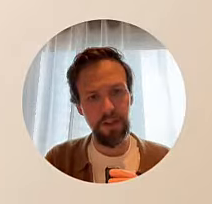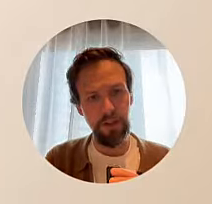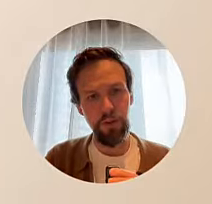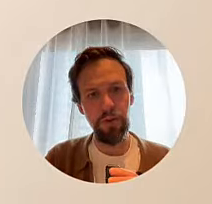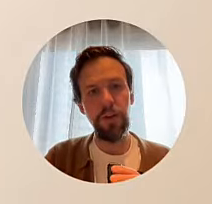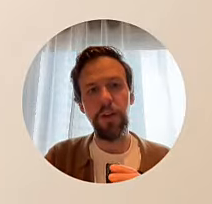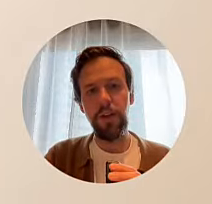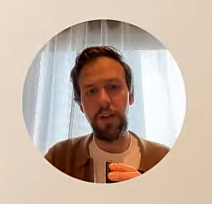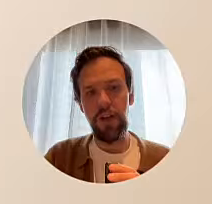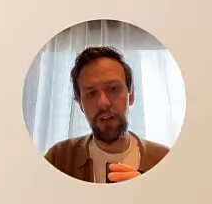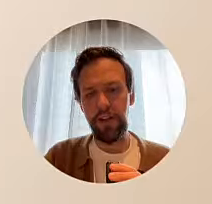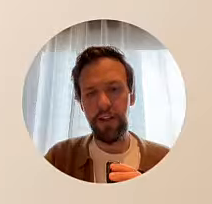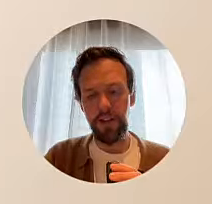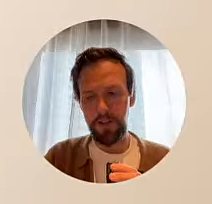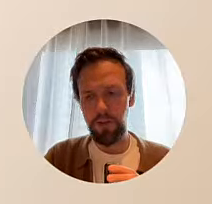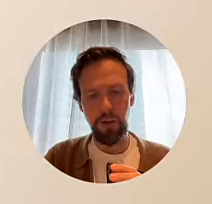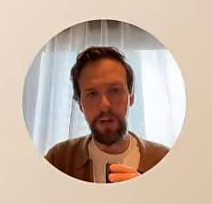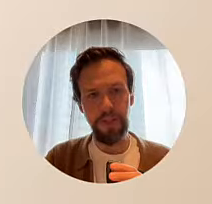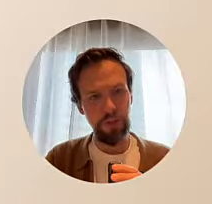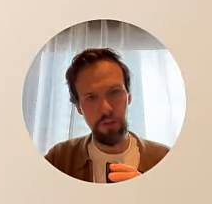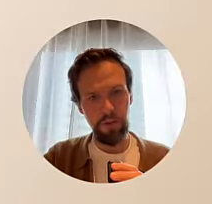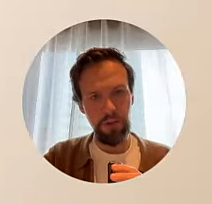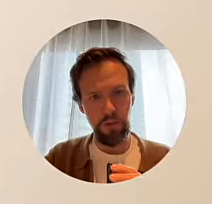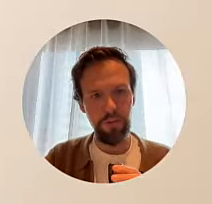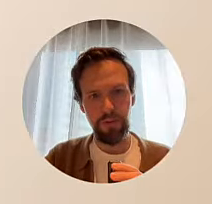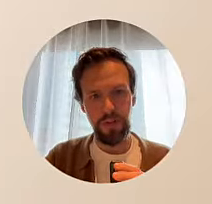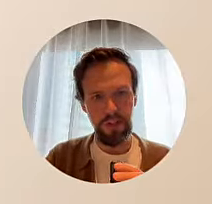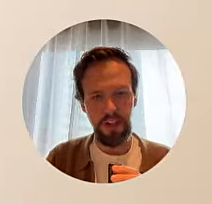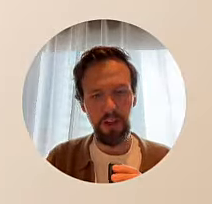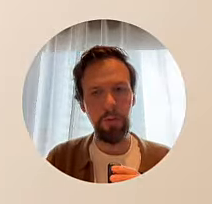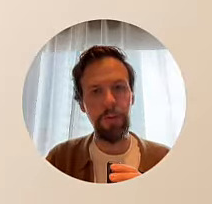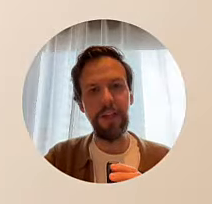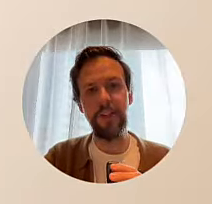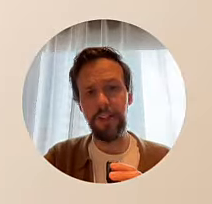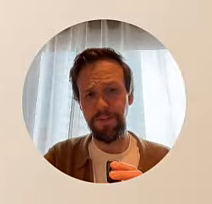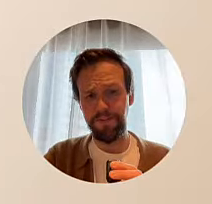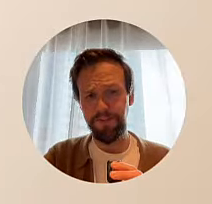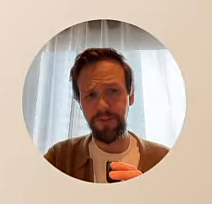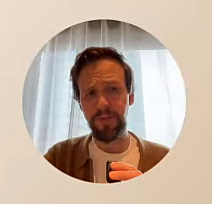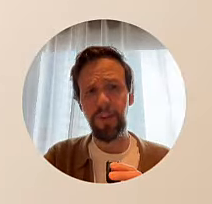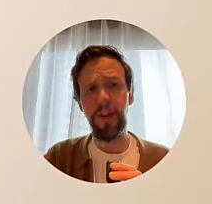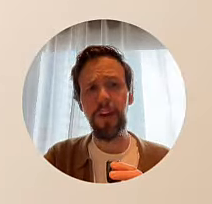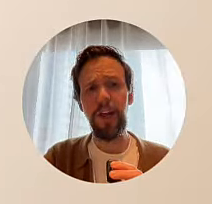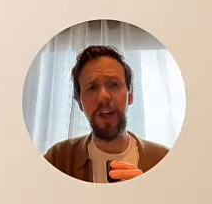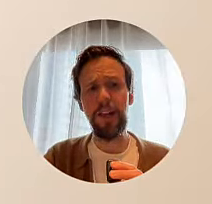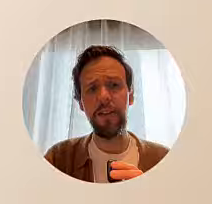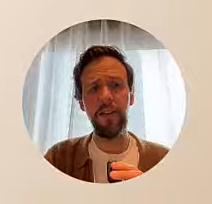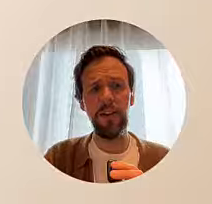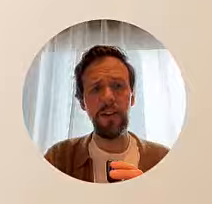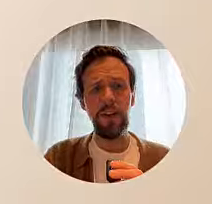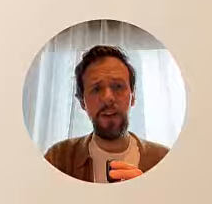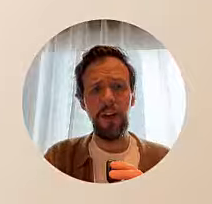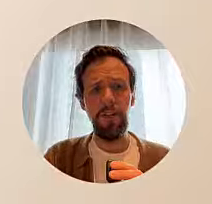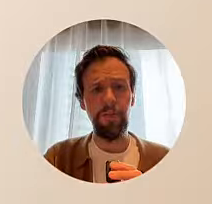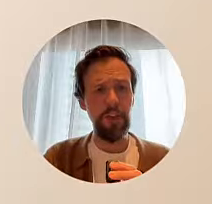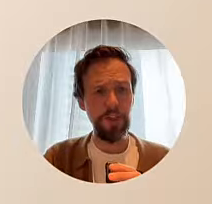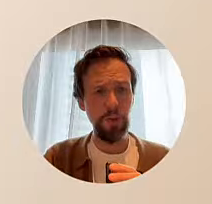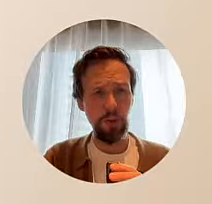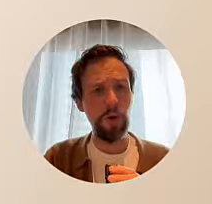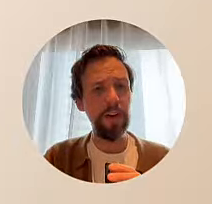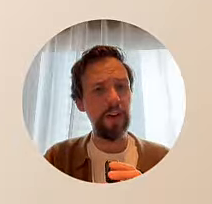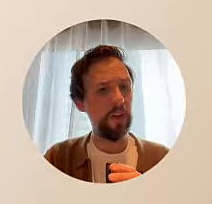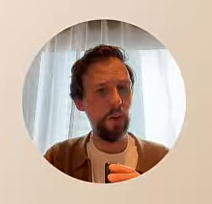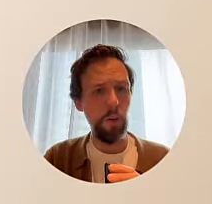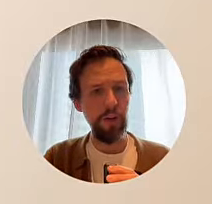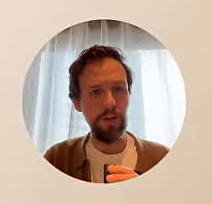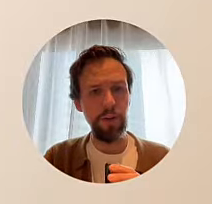is split into little stripes, so into single pieces. And this